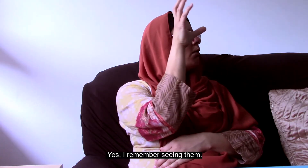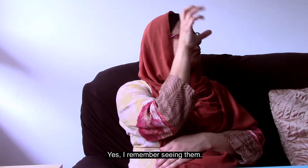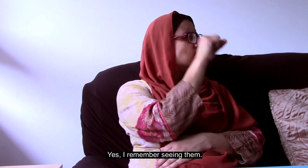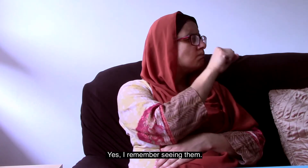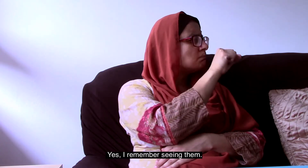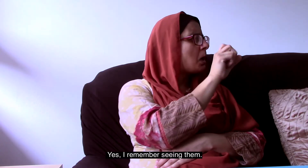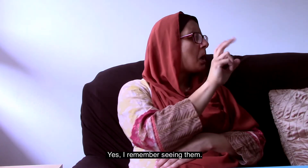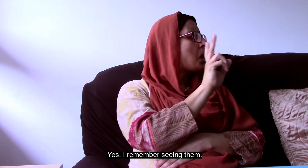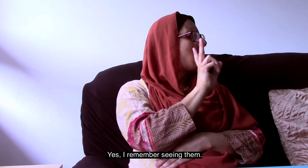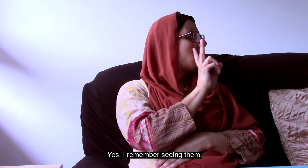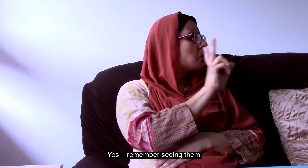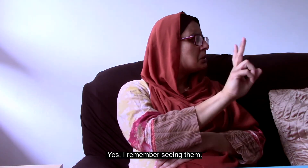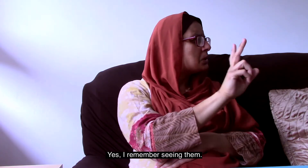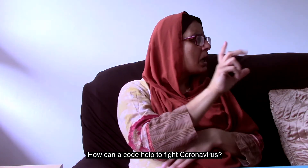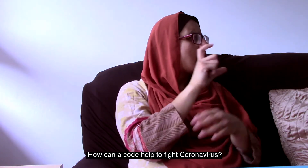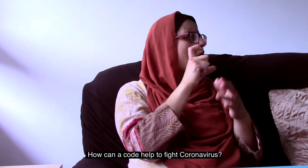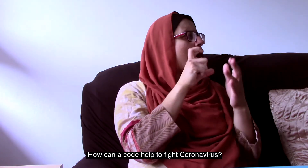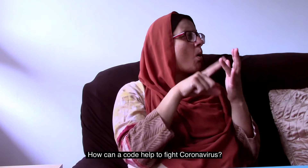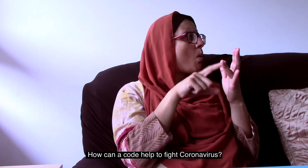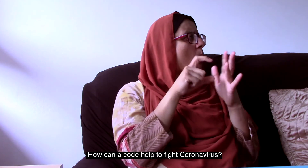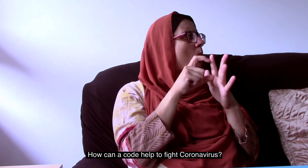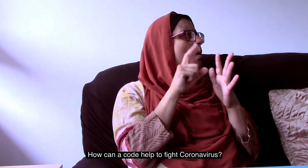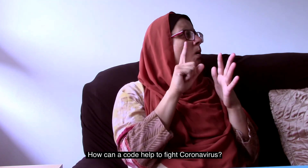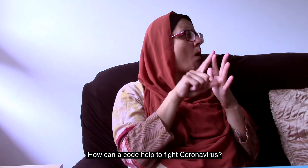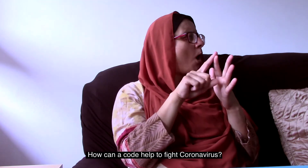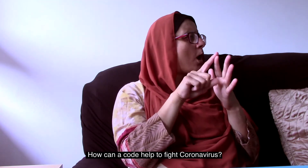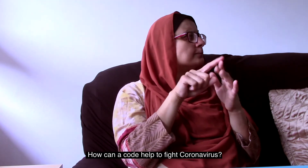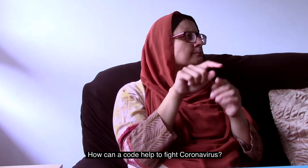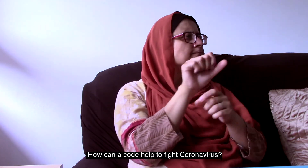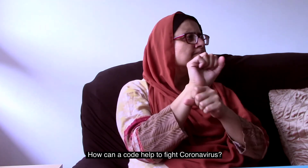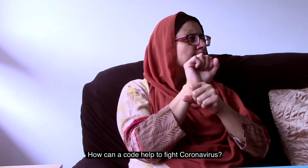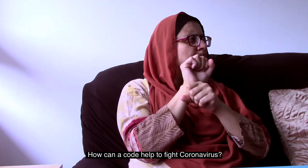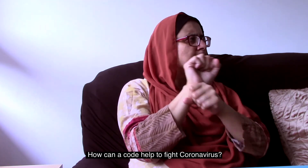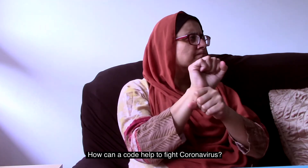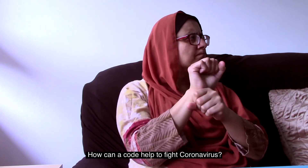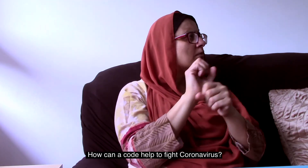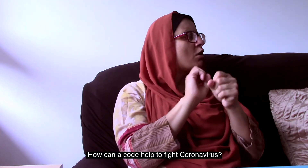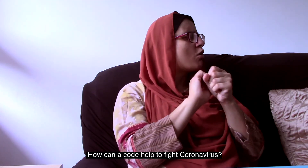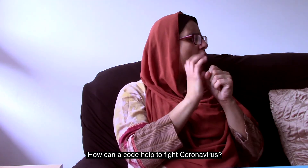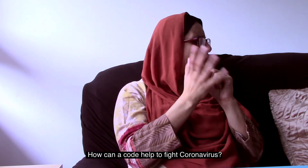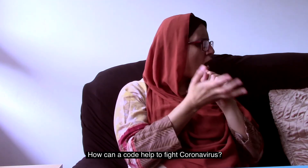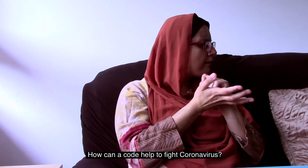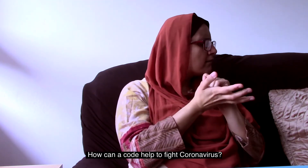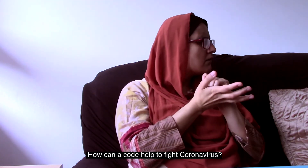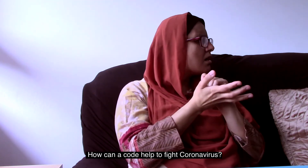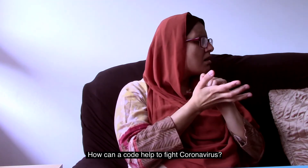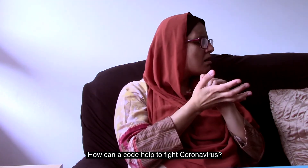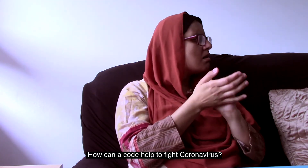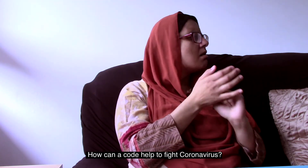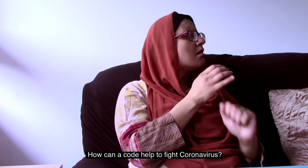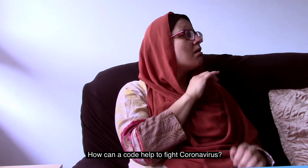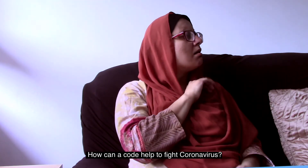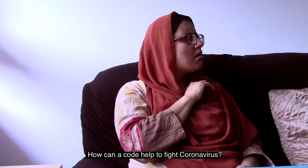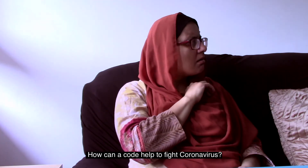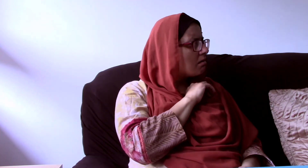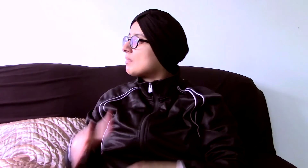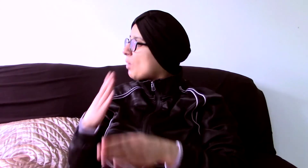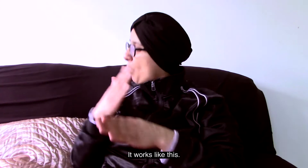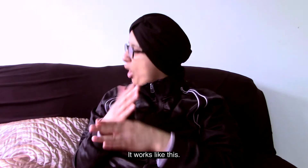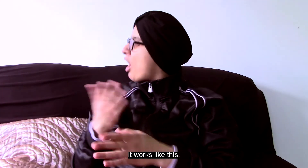Yes, I remember seeing them. How can a code help to fight the coronavirus? It